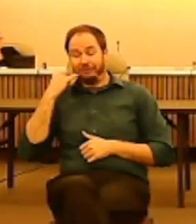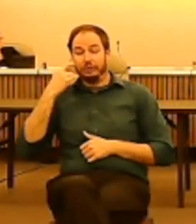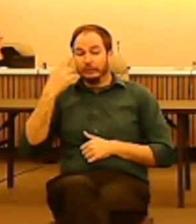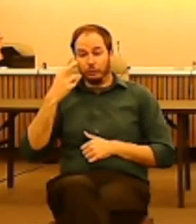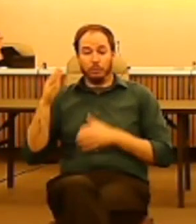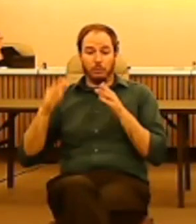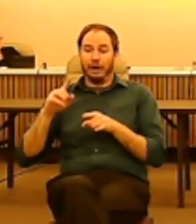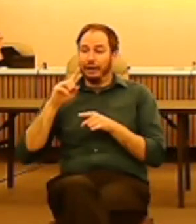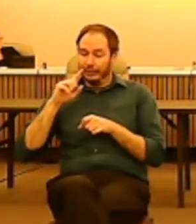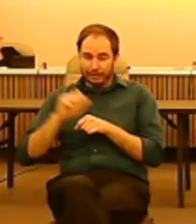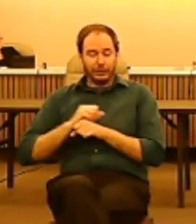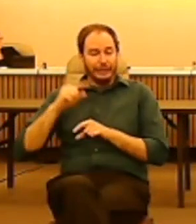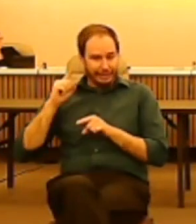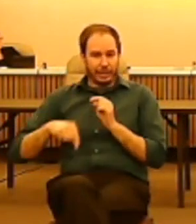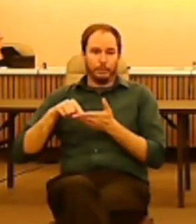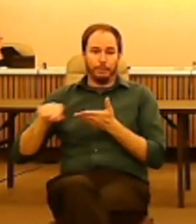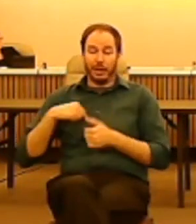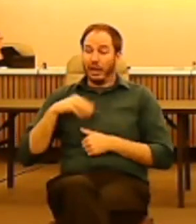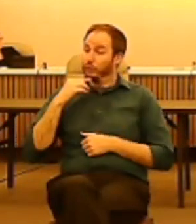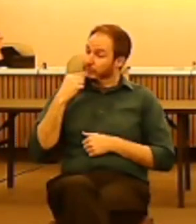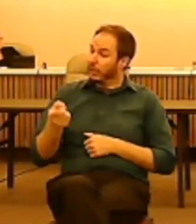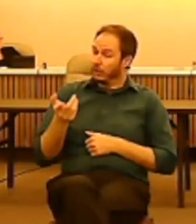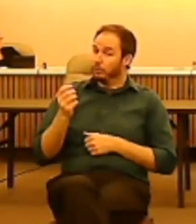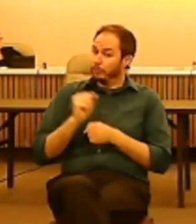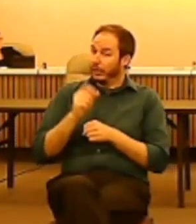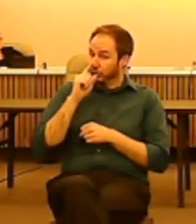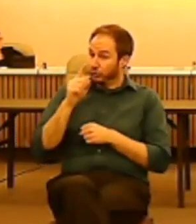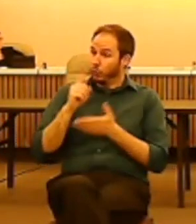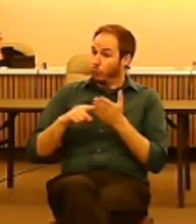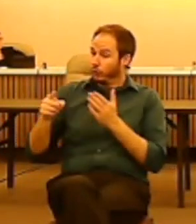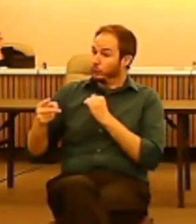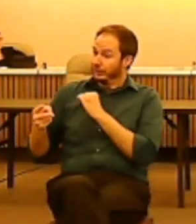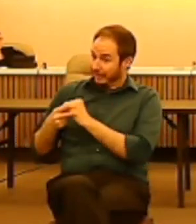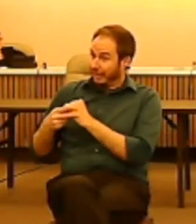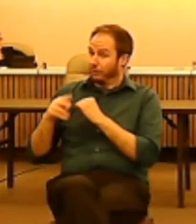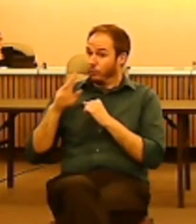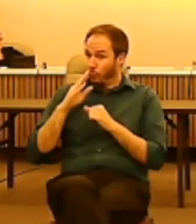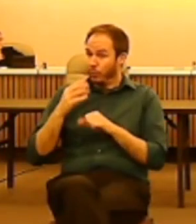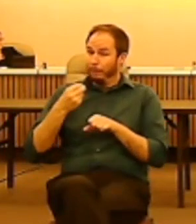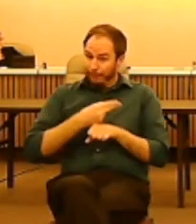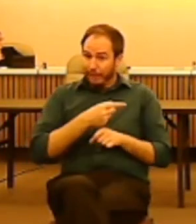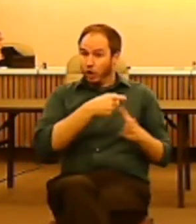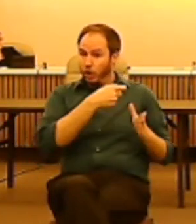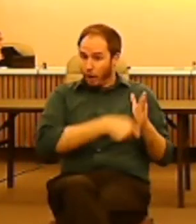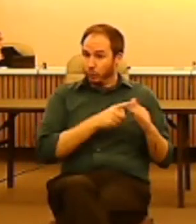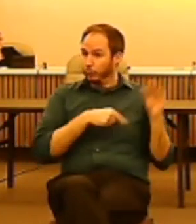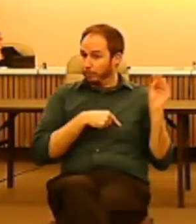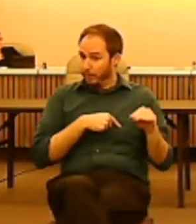pay that, and I will point out to them that make sure that the amount you're saving is greater than the cost to apply for a